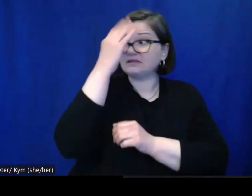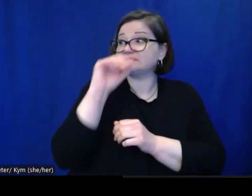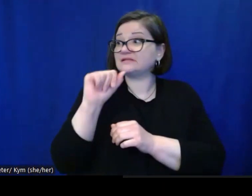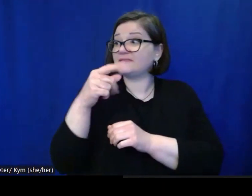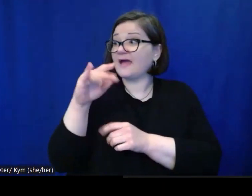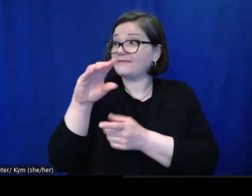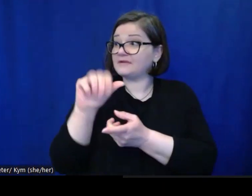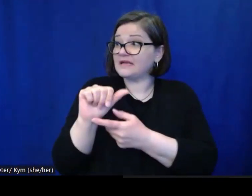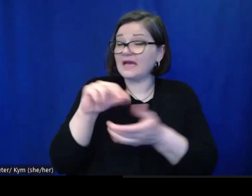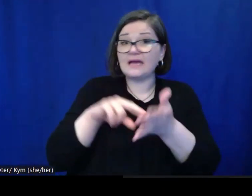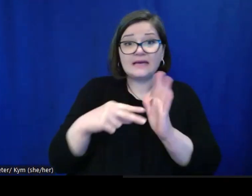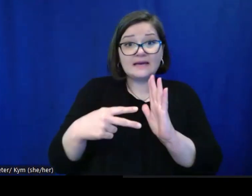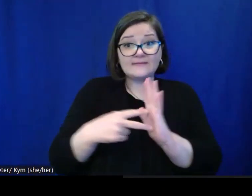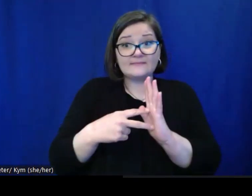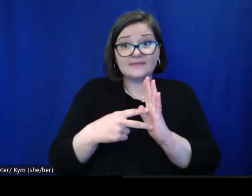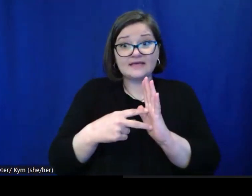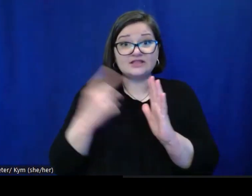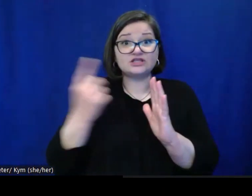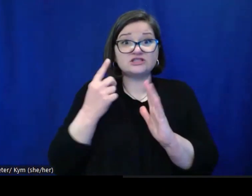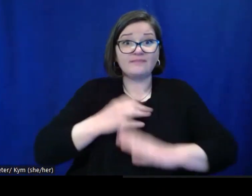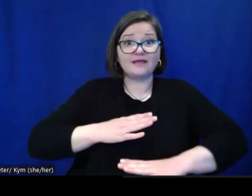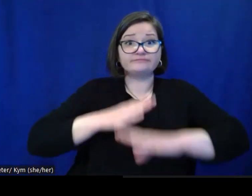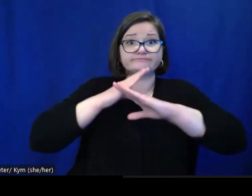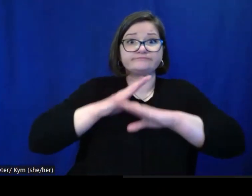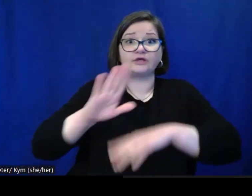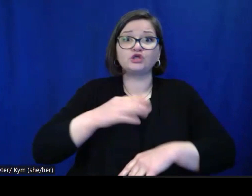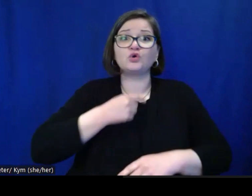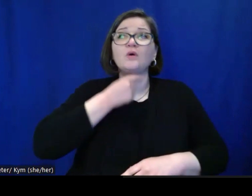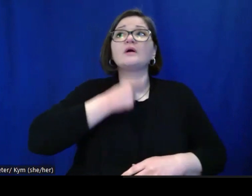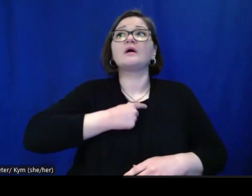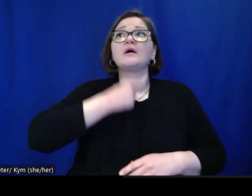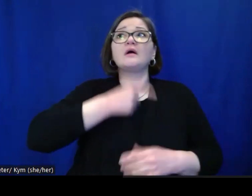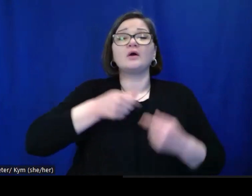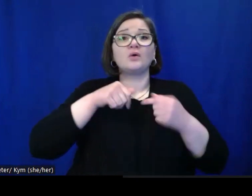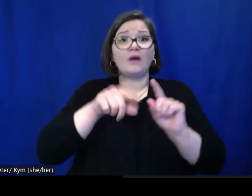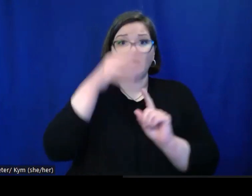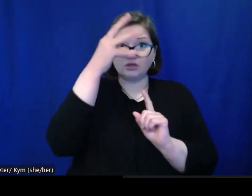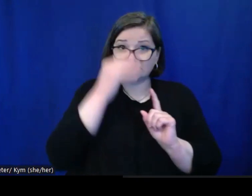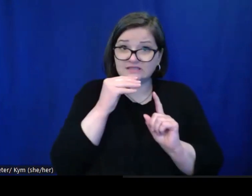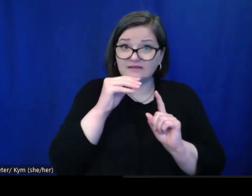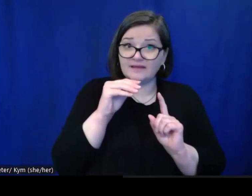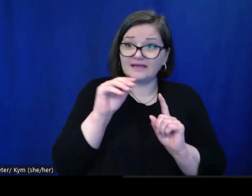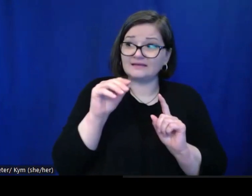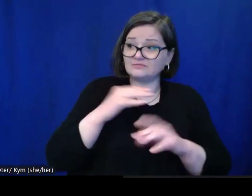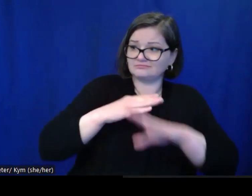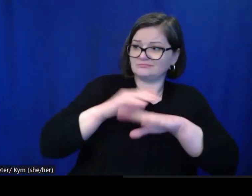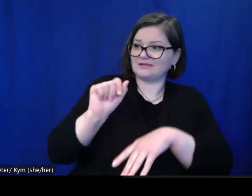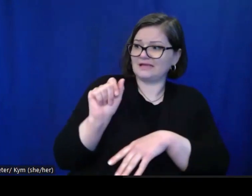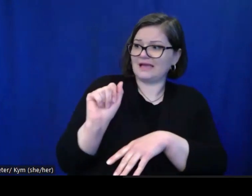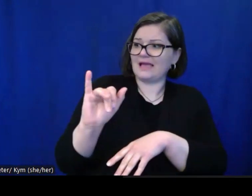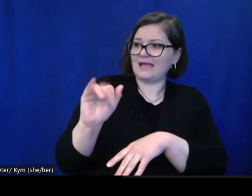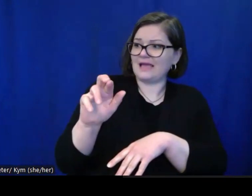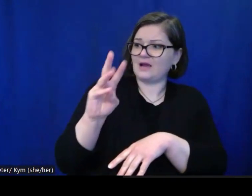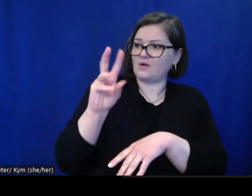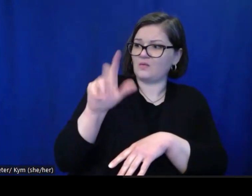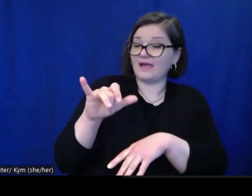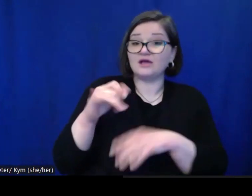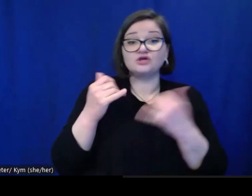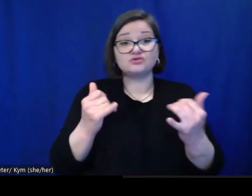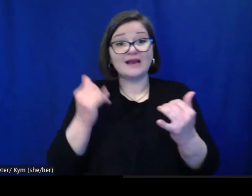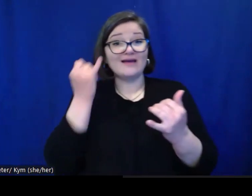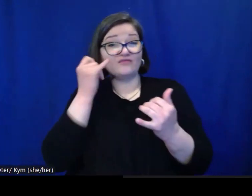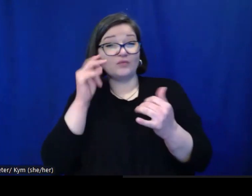apnea means that there is an obstruction in your airway while you're sleeping. And when we look at the fight-flight response system,